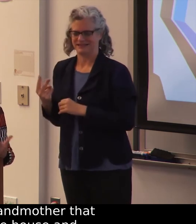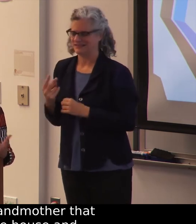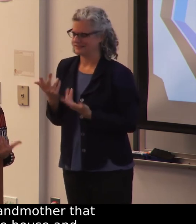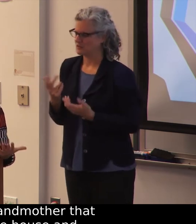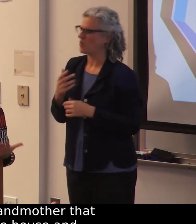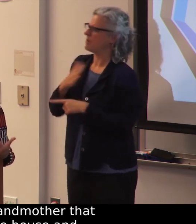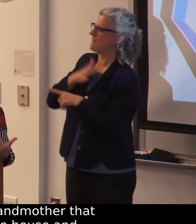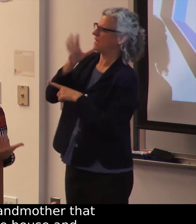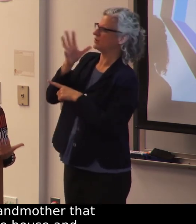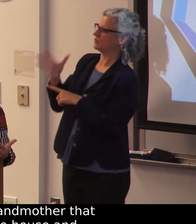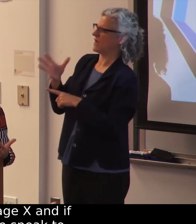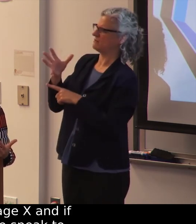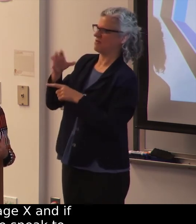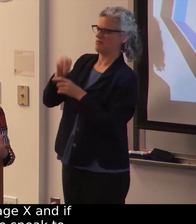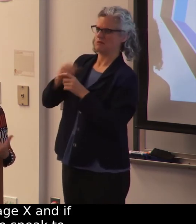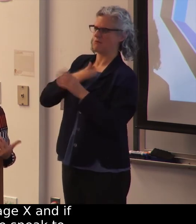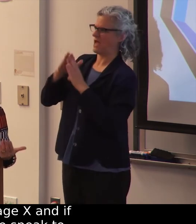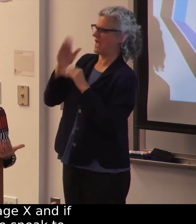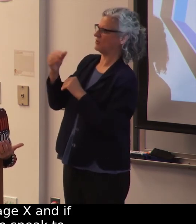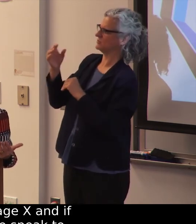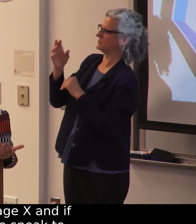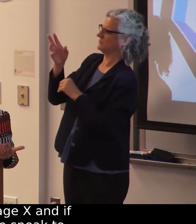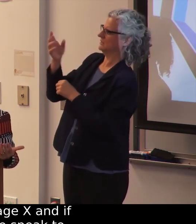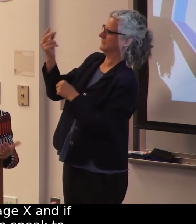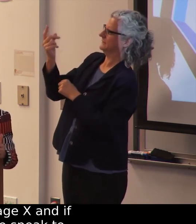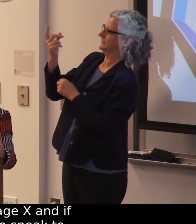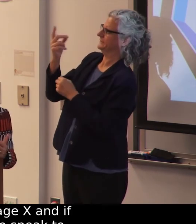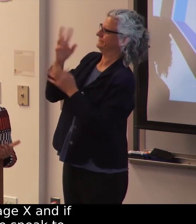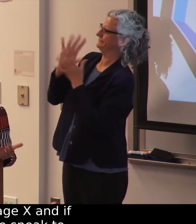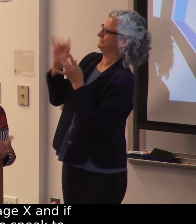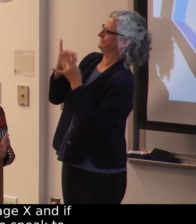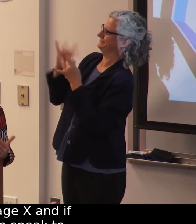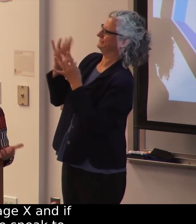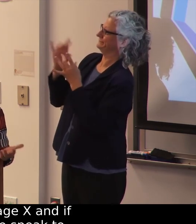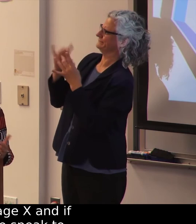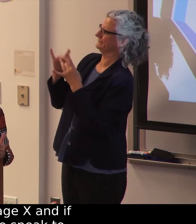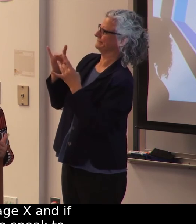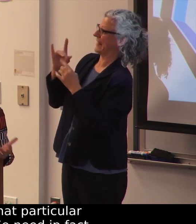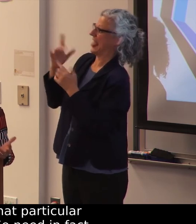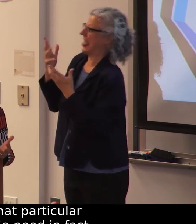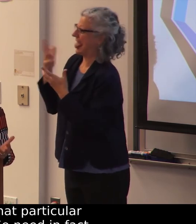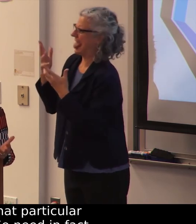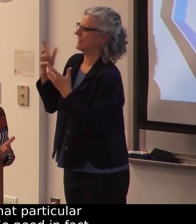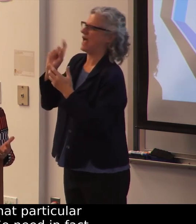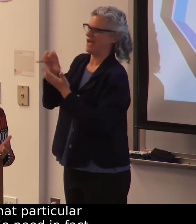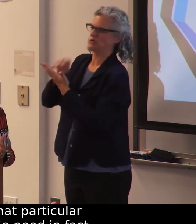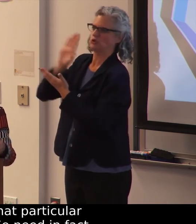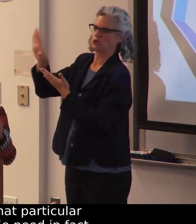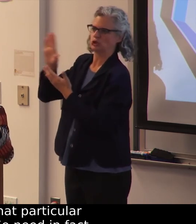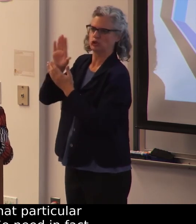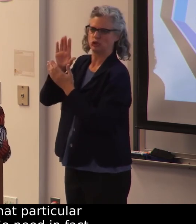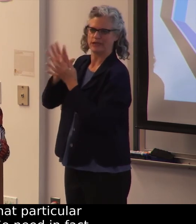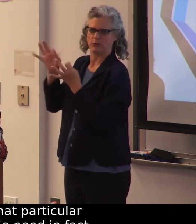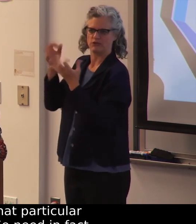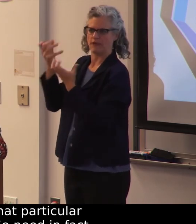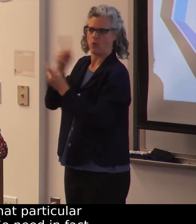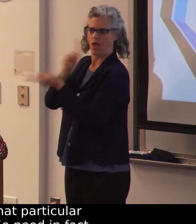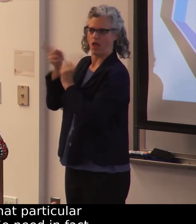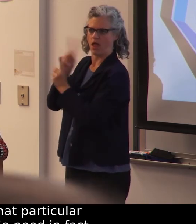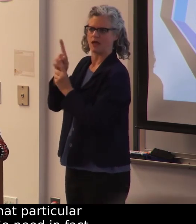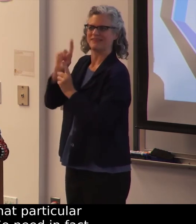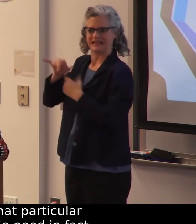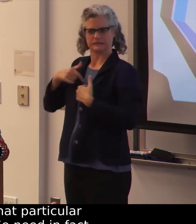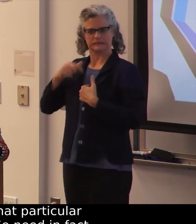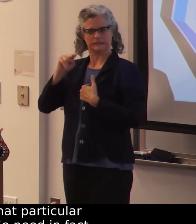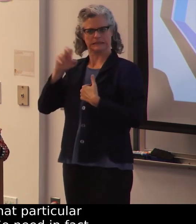and always speaks to me in language X, and if I want to speak to my grandmother, I better speak to her in that particular language. So need, in fact,